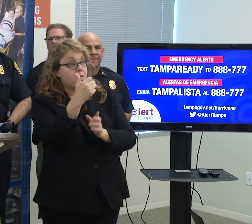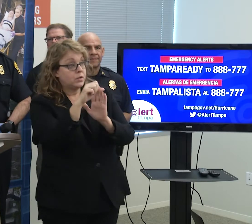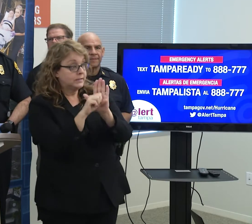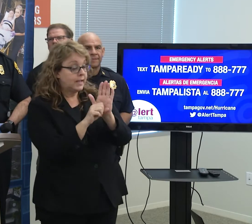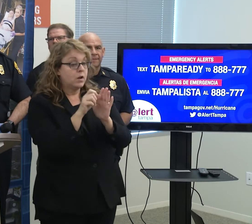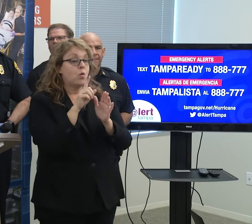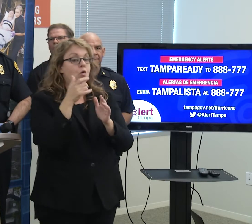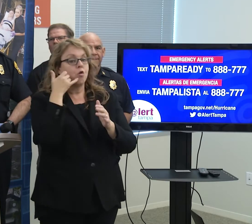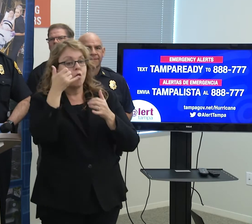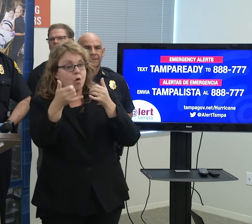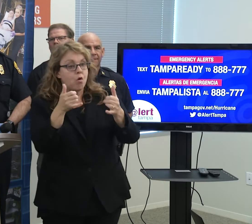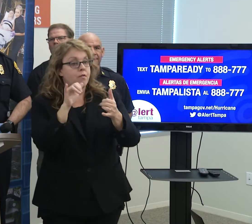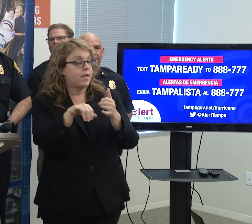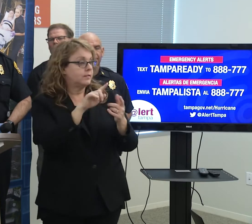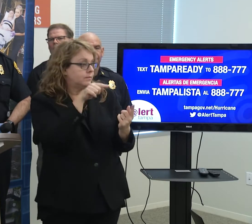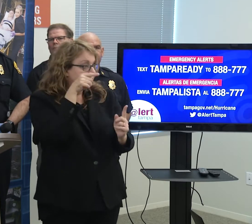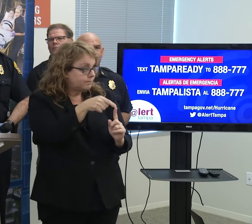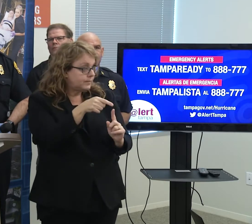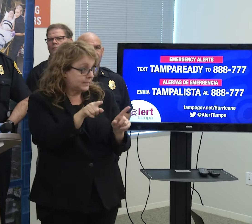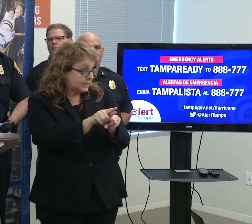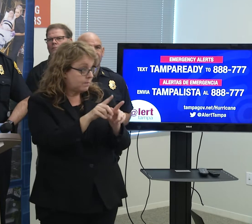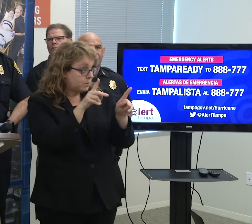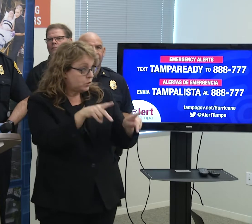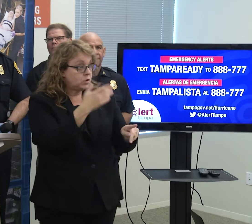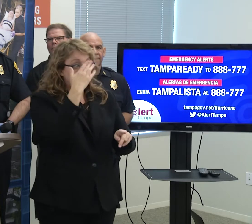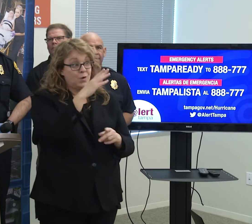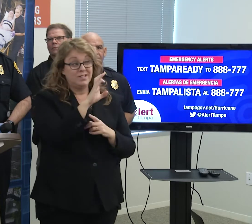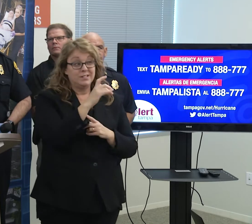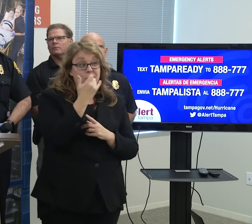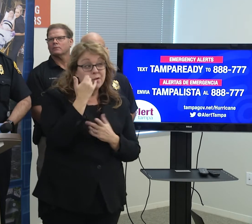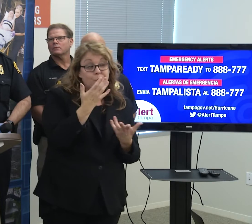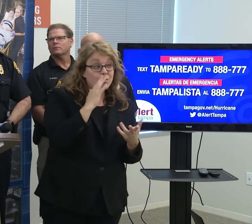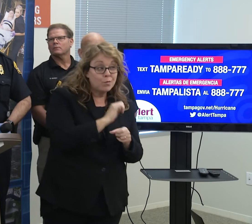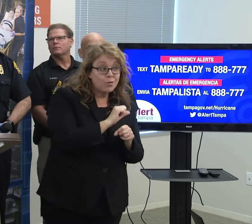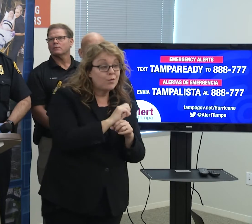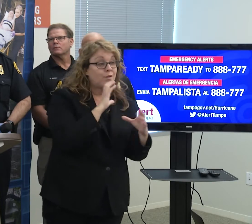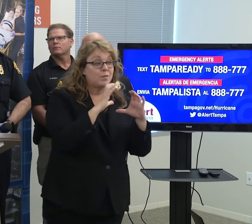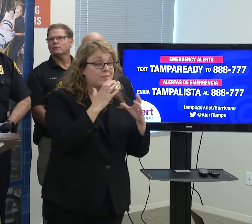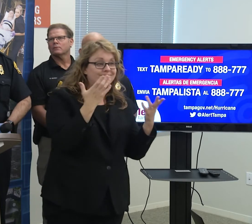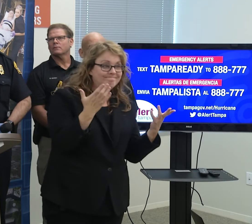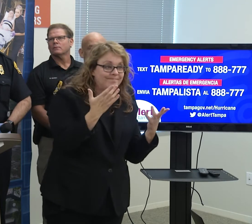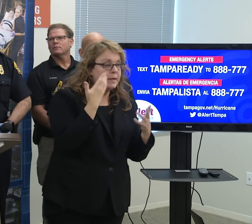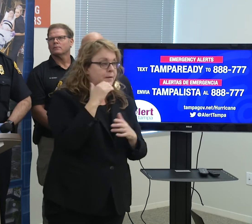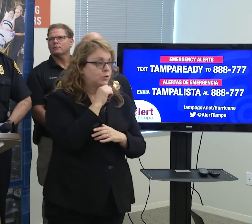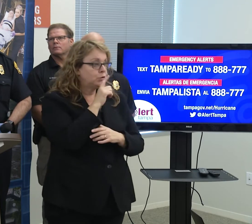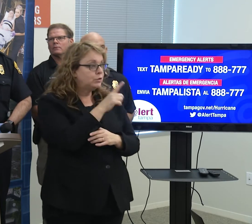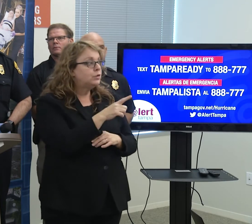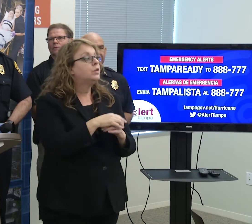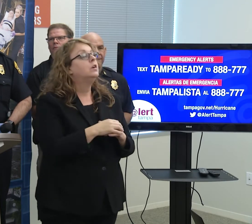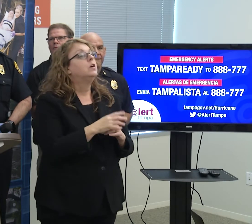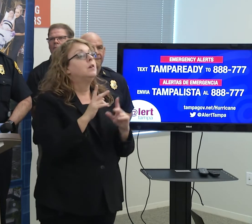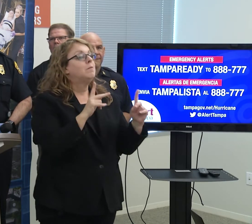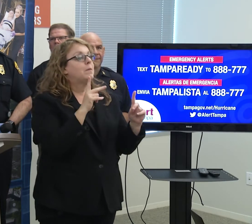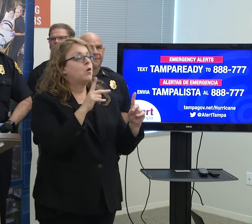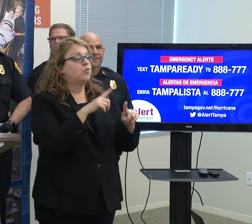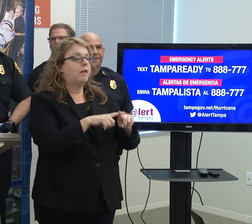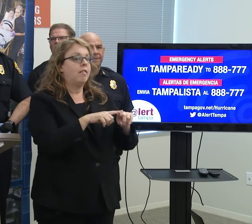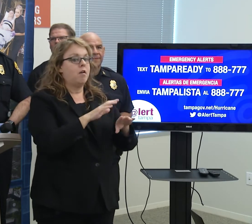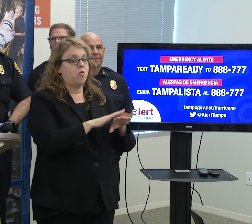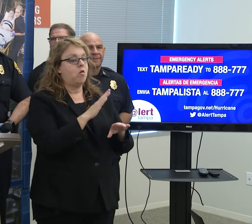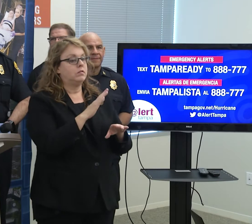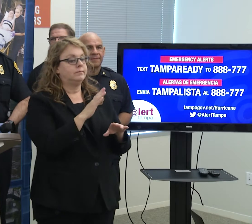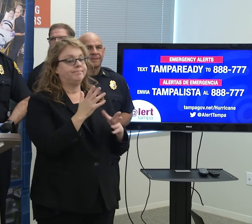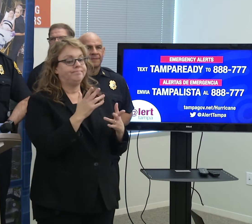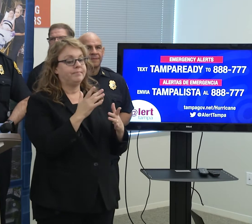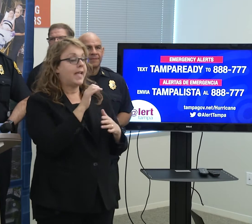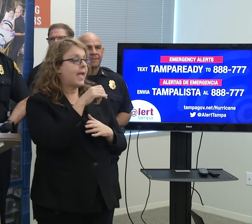check in with that universal person, because we don't know of cell phones. We don't know what communications we're going to have. You know, people are relying on